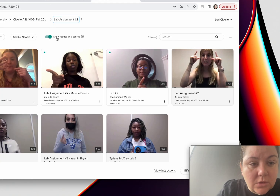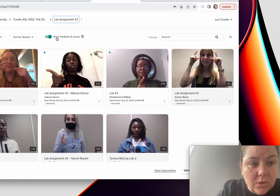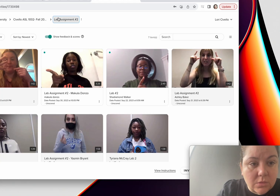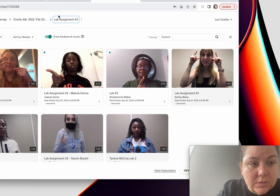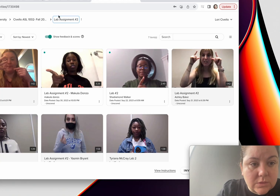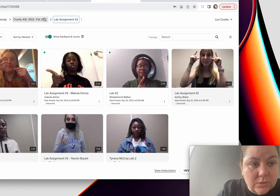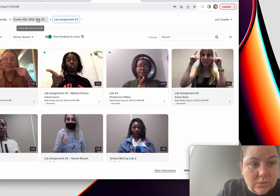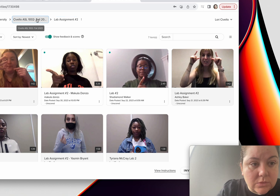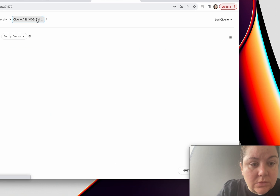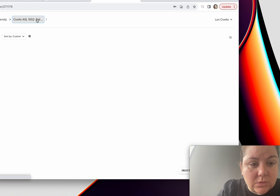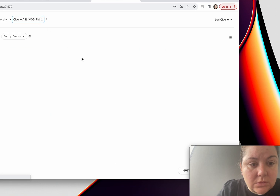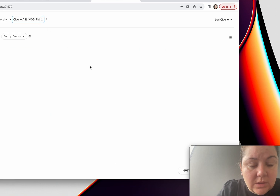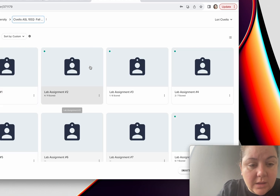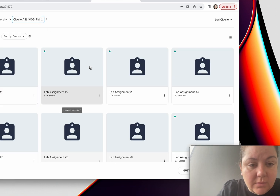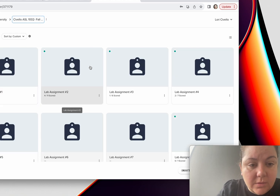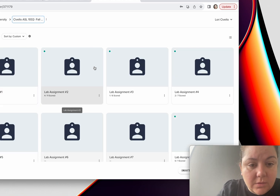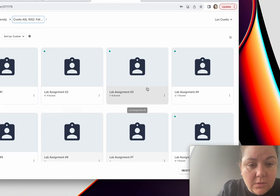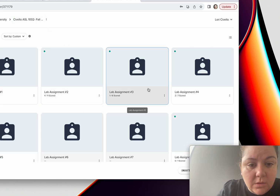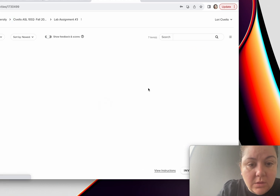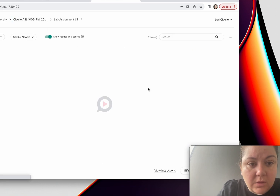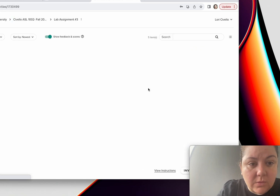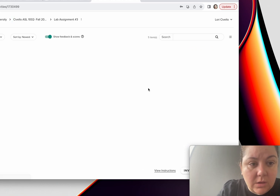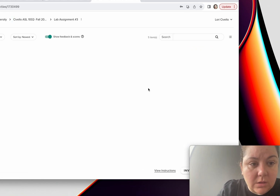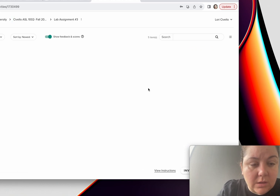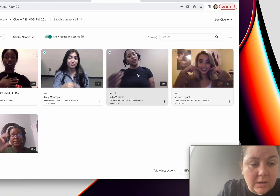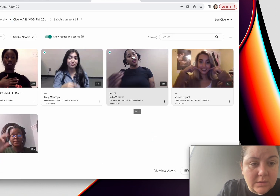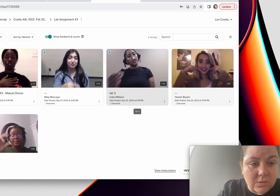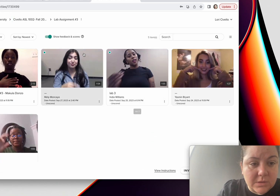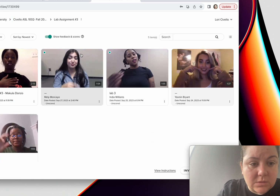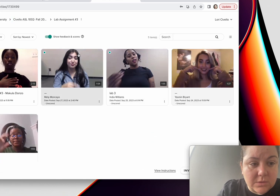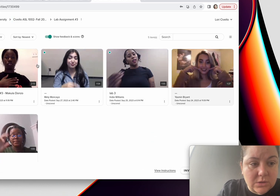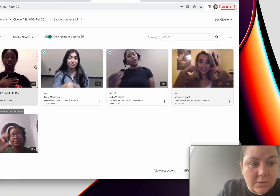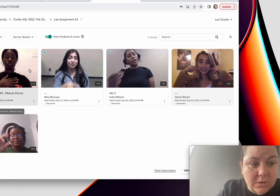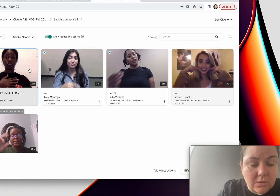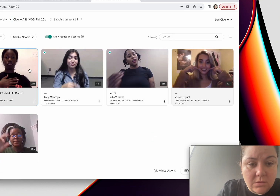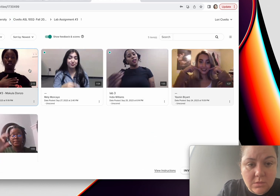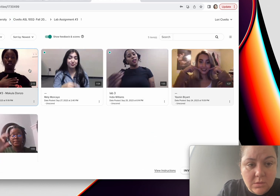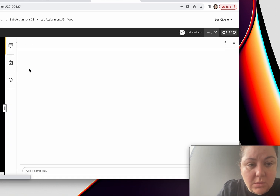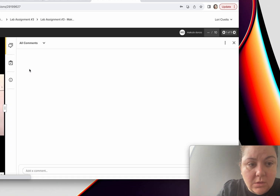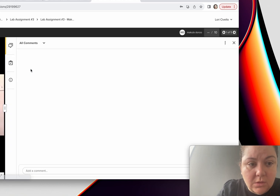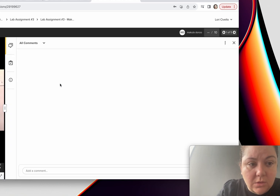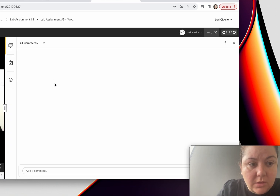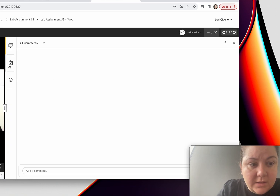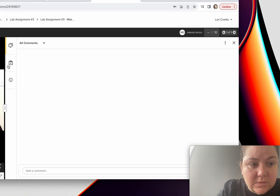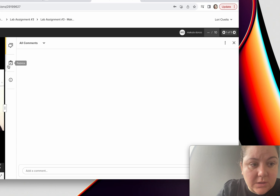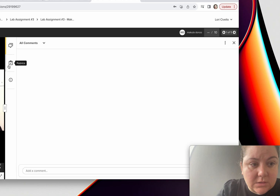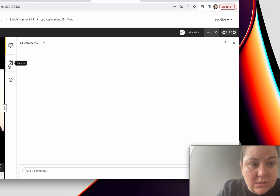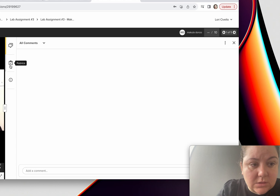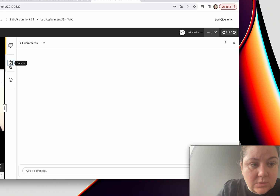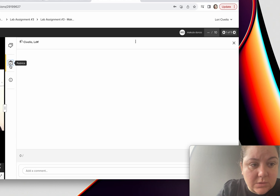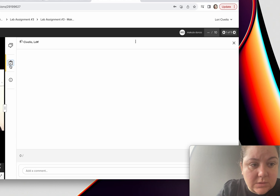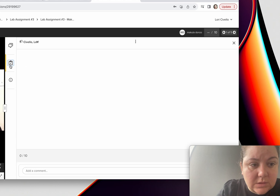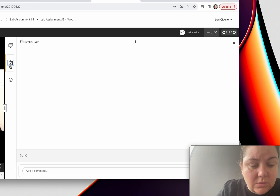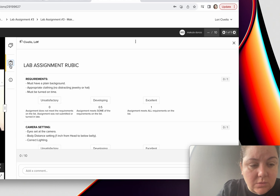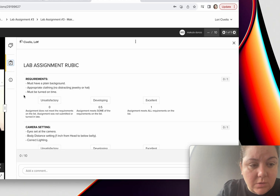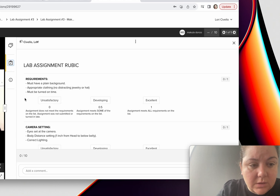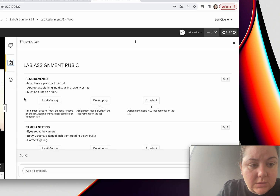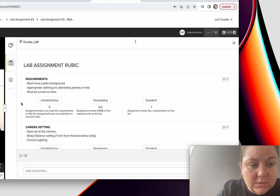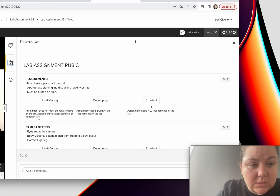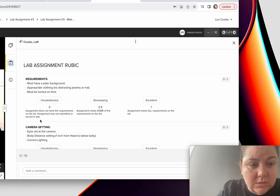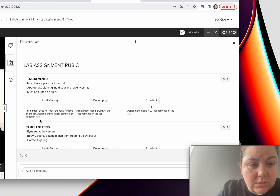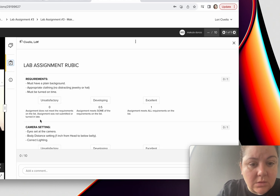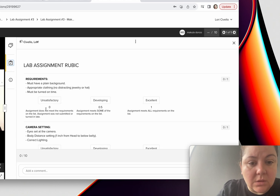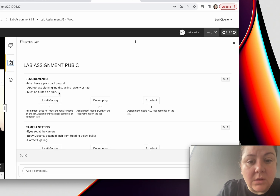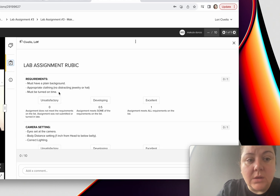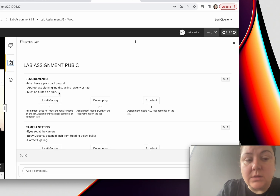Let's go to lab 3. Again, I don't mean to be showing you your classmates. I just want to see the